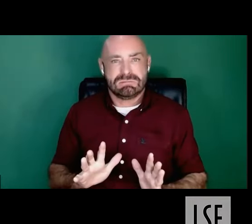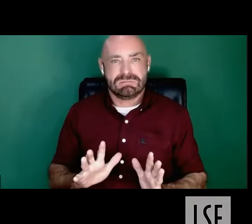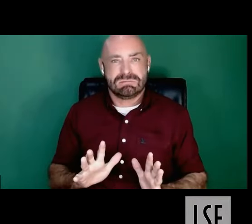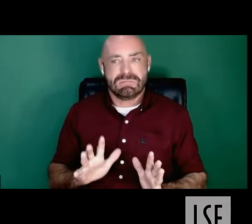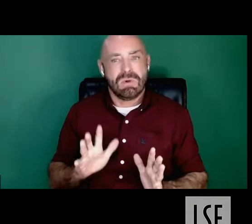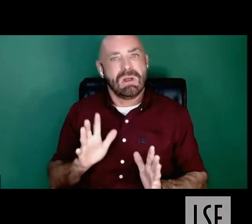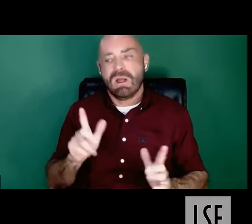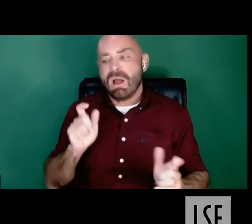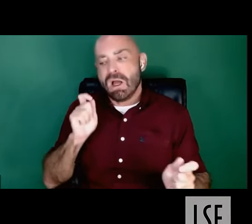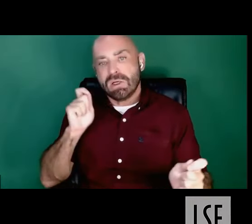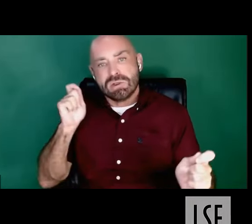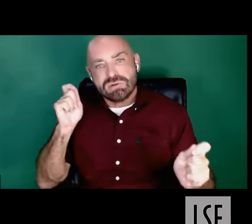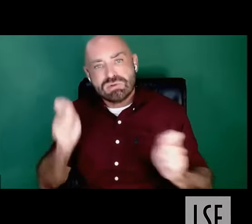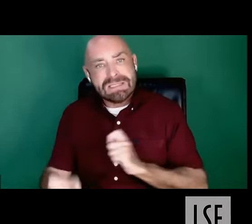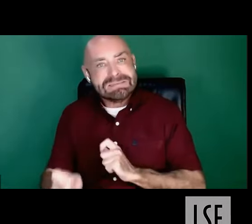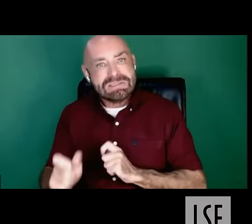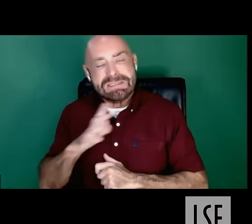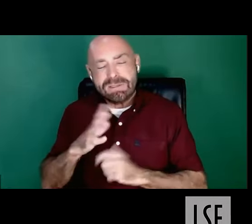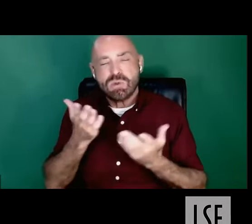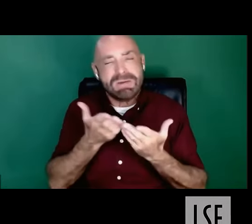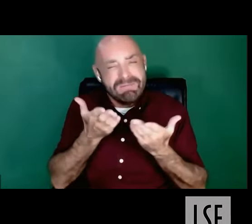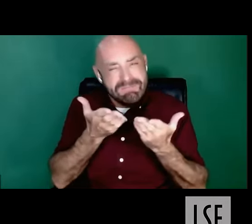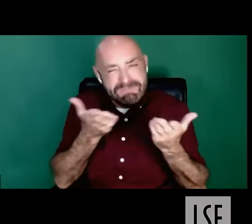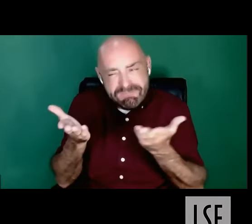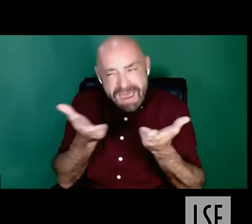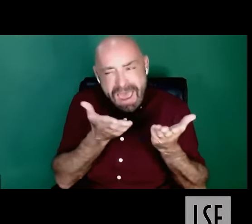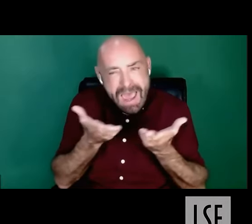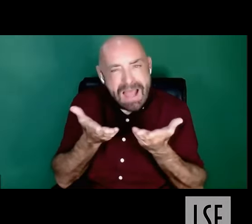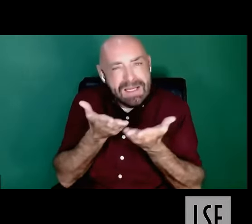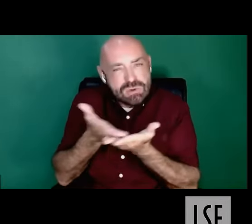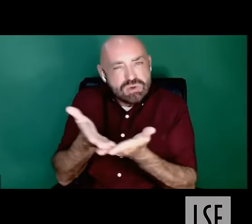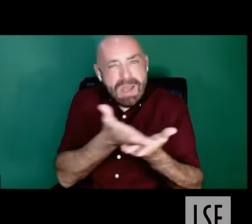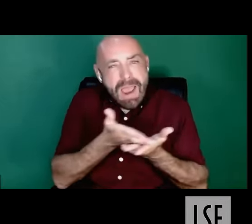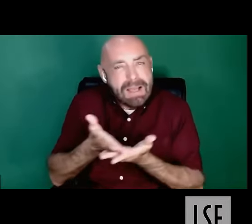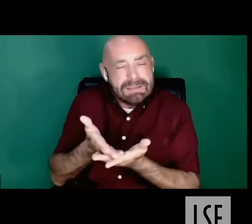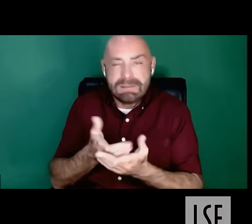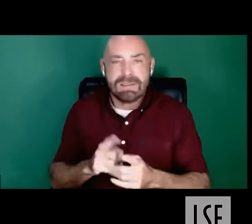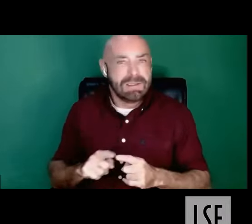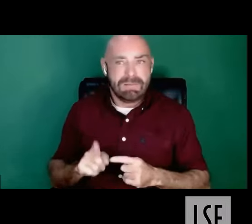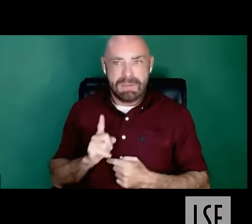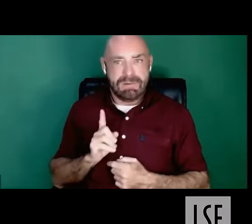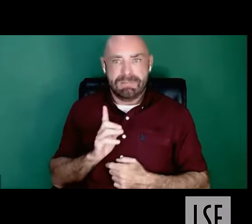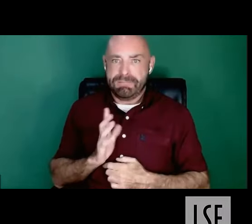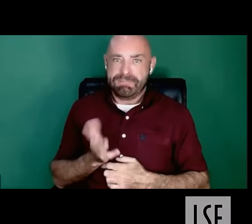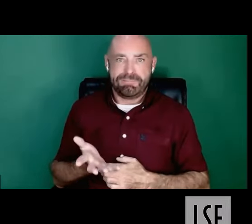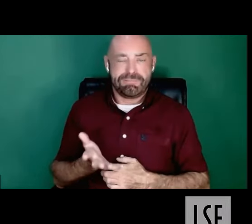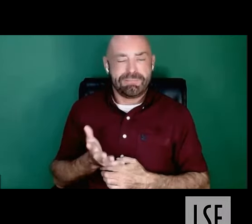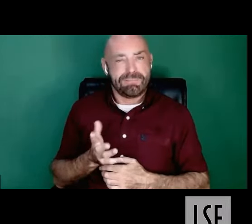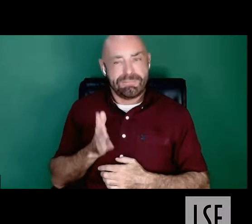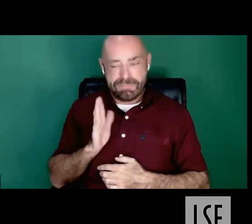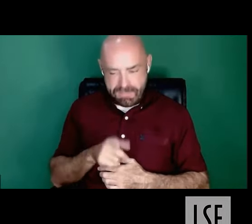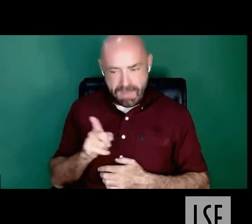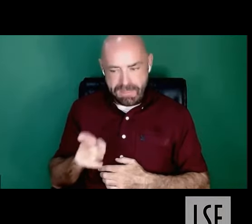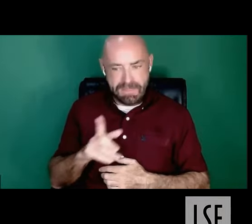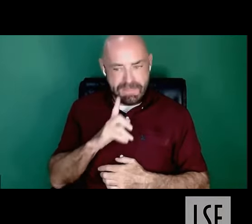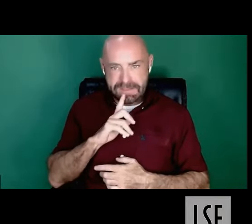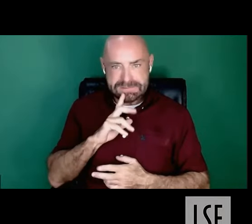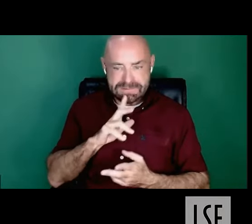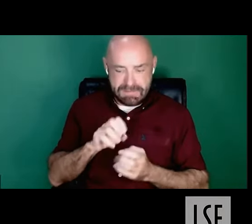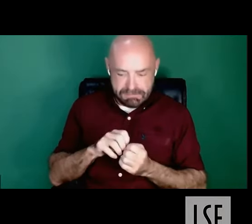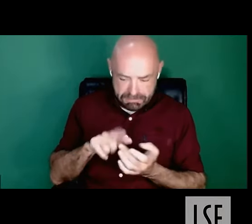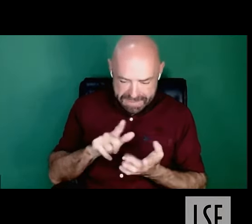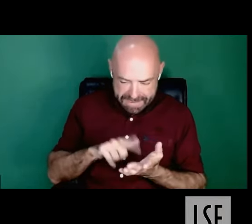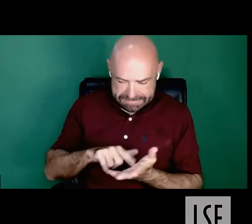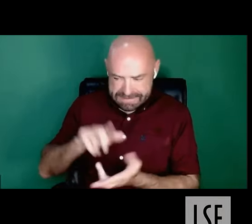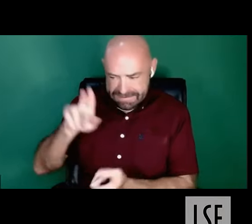transition will not be fairly shared. But it absolutely, you know, this is the way to get down bills. And I think people have a sense of